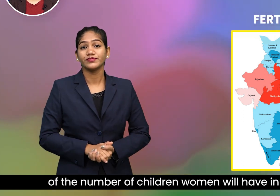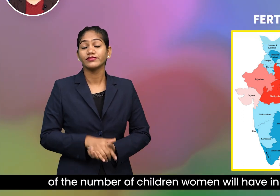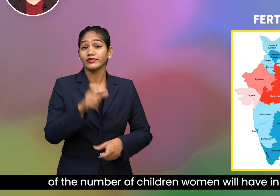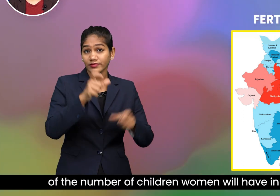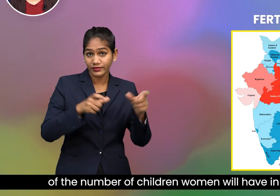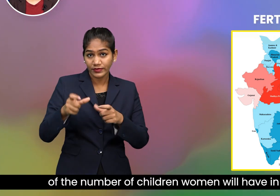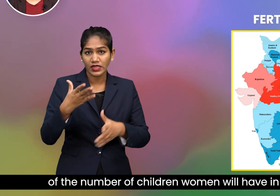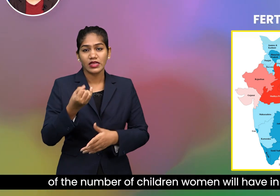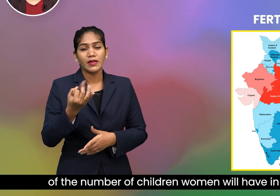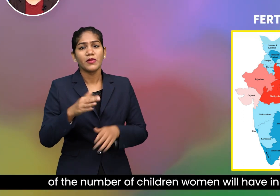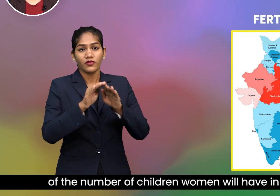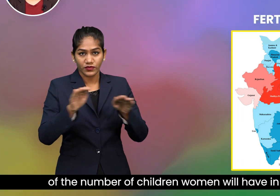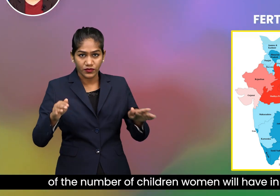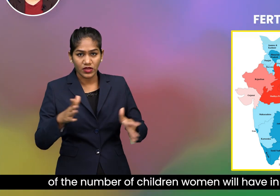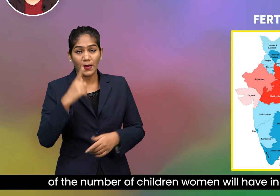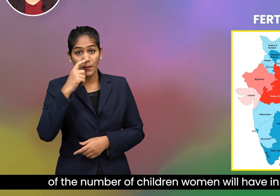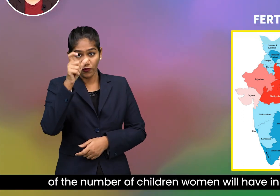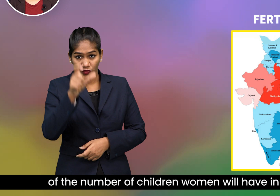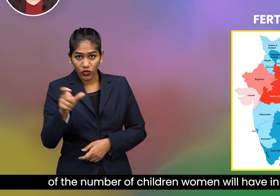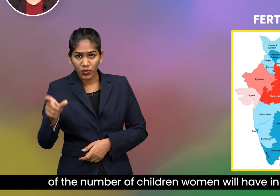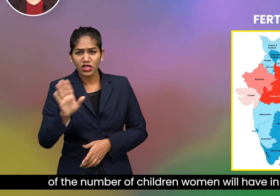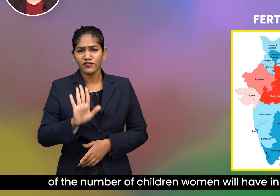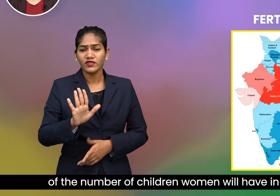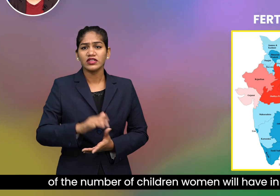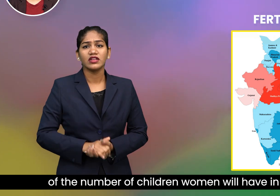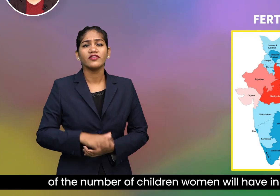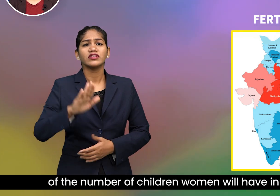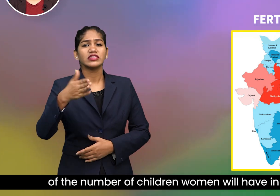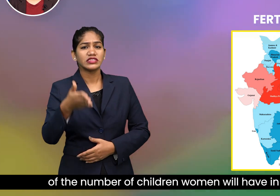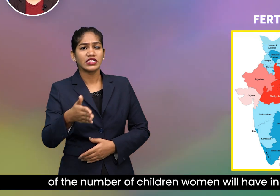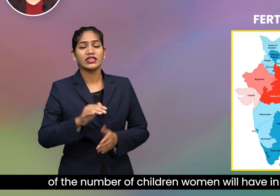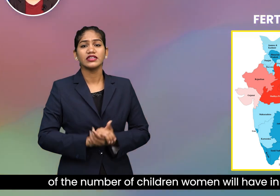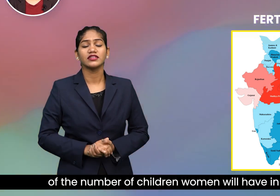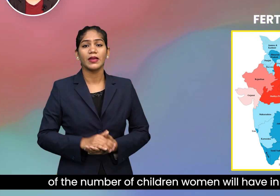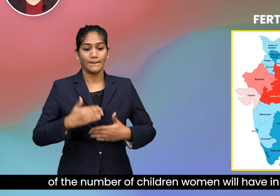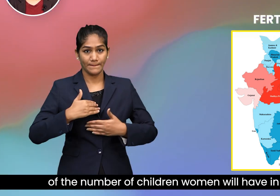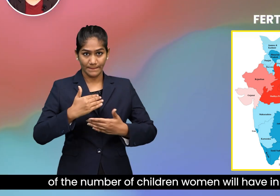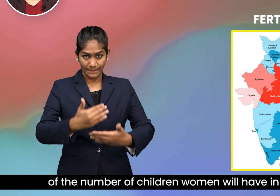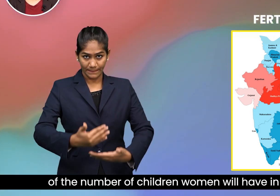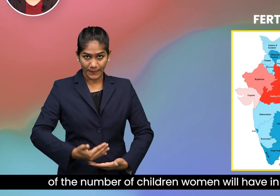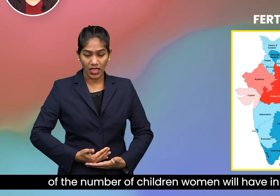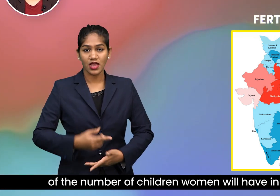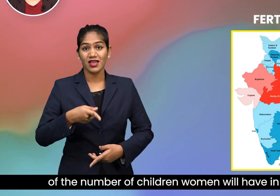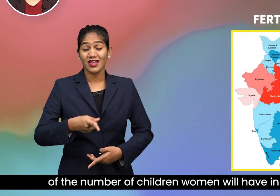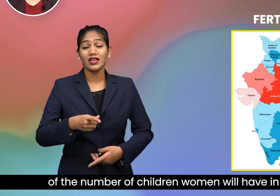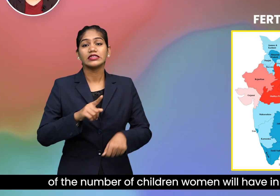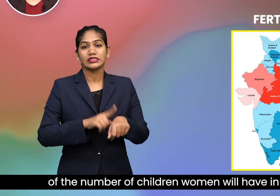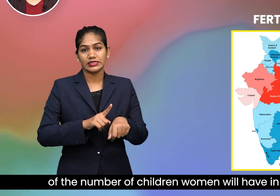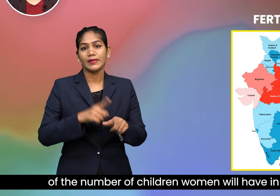of the number of children women will have in their childbearing years.